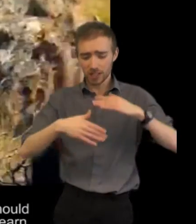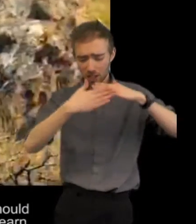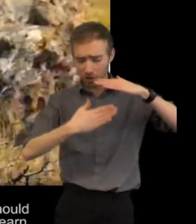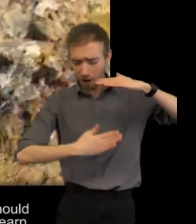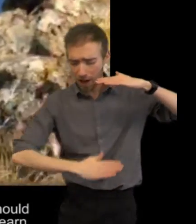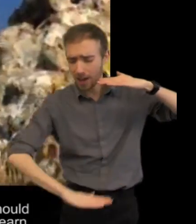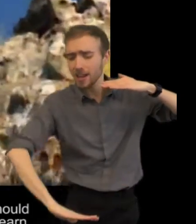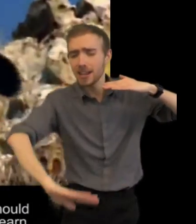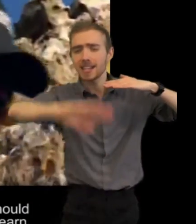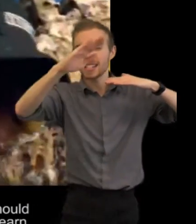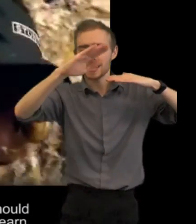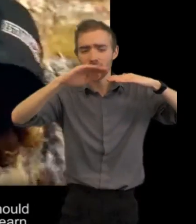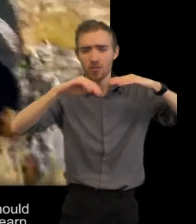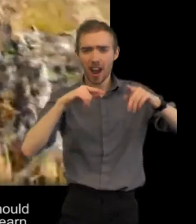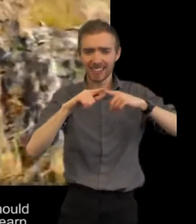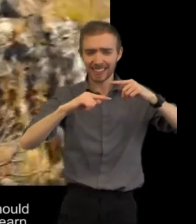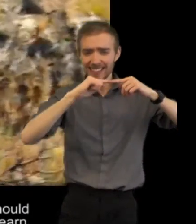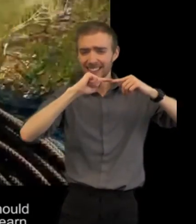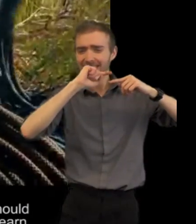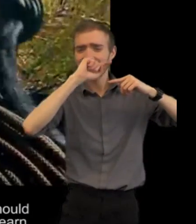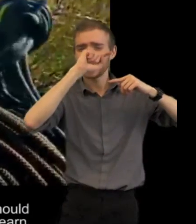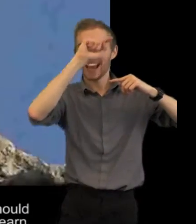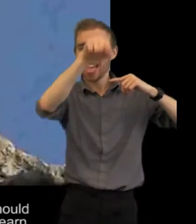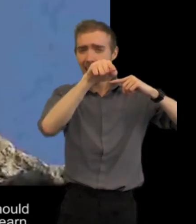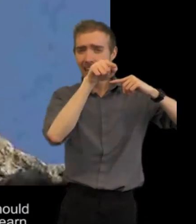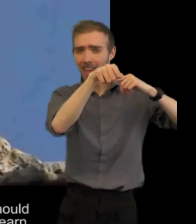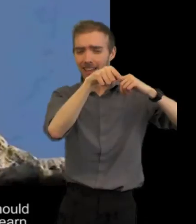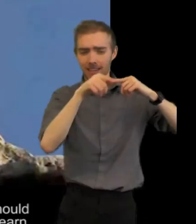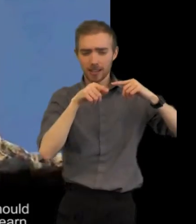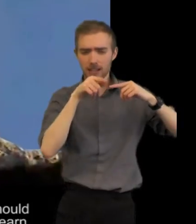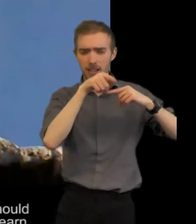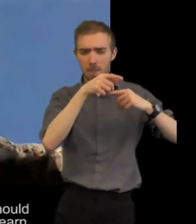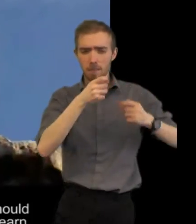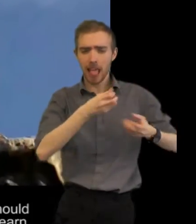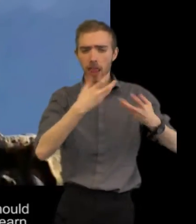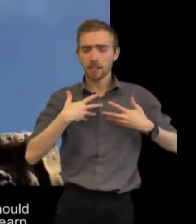And getting from one side to the other should tell us something about the way we learn.